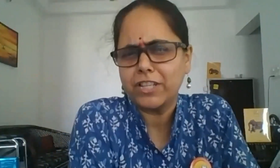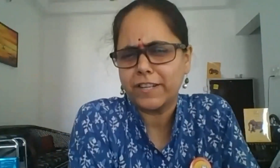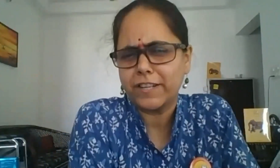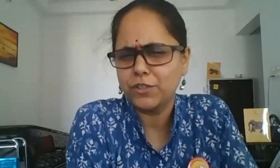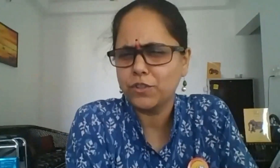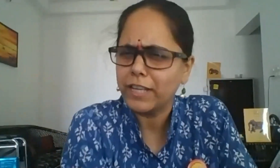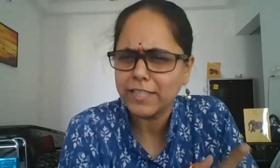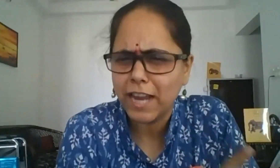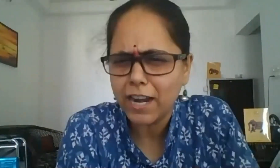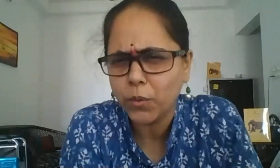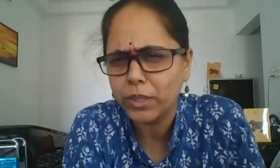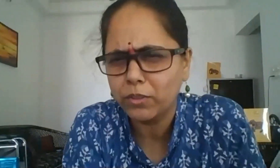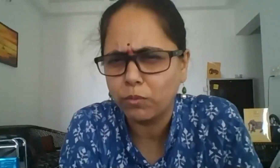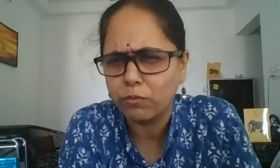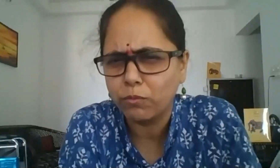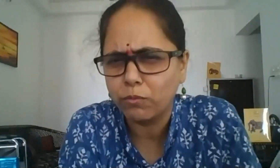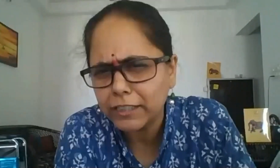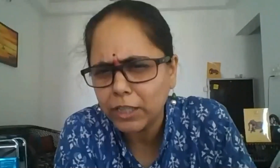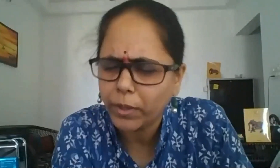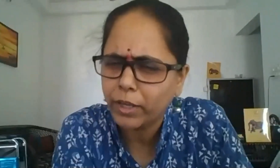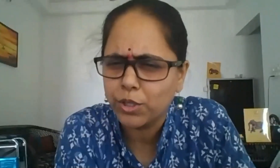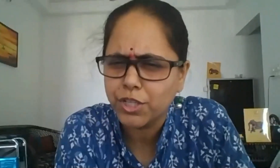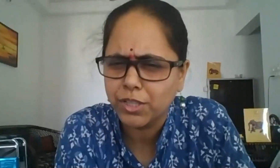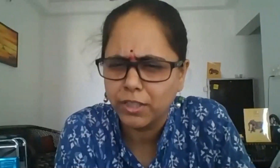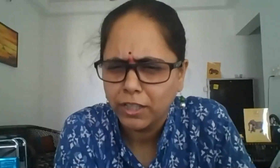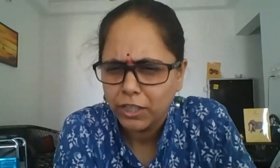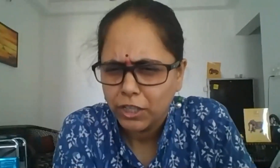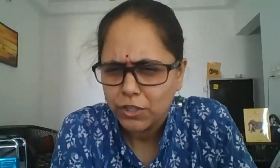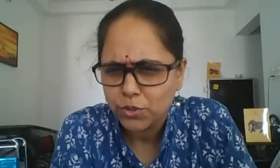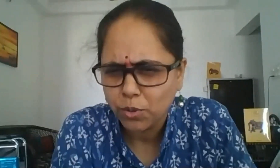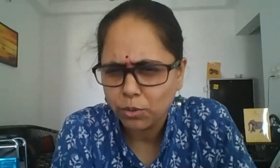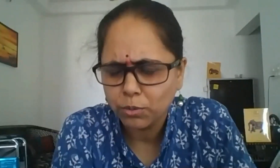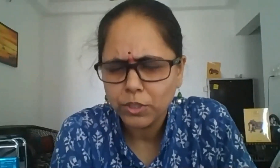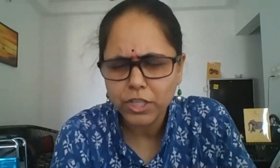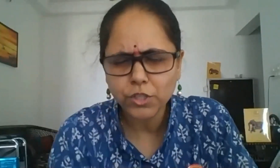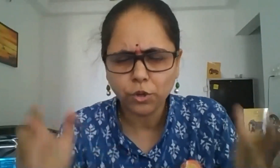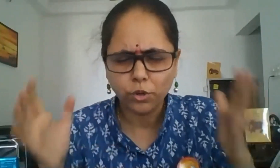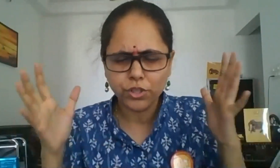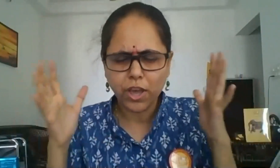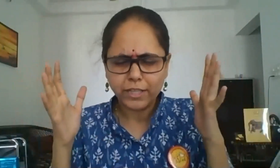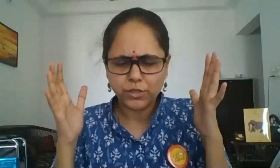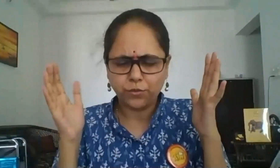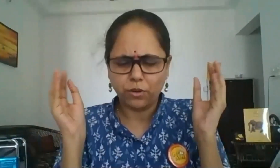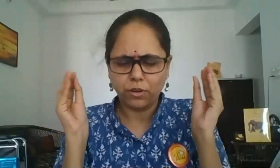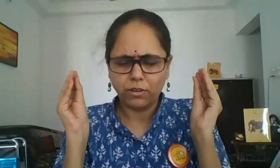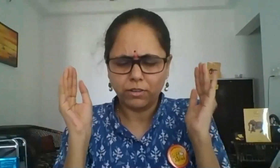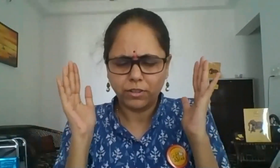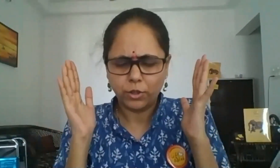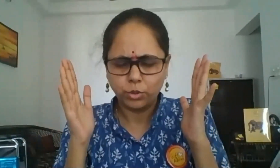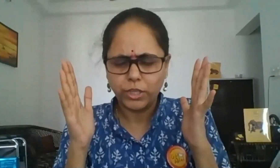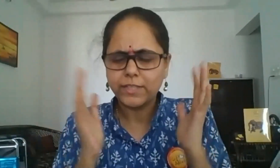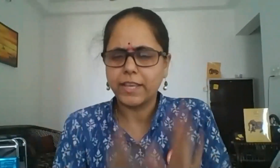right? So let's start with another quick question. So just close your eyes for